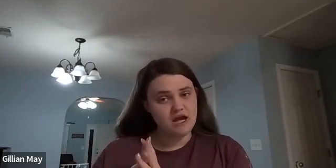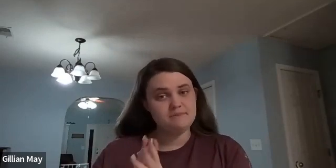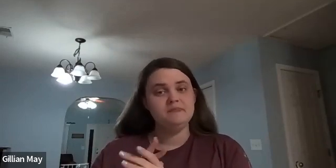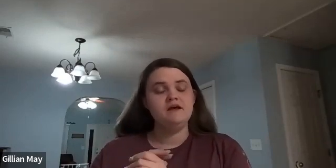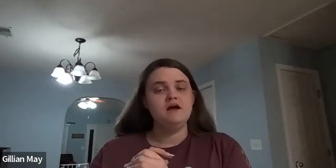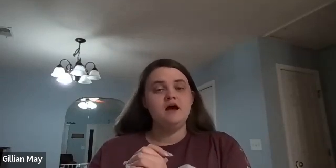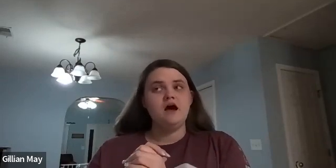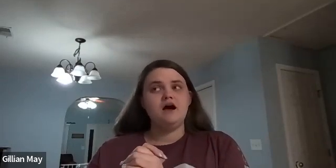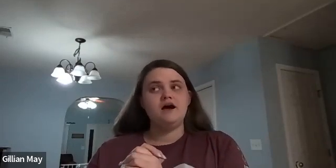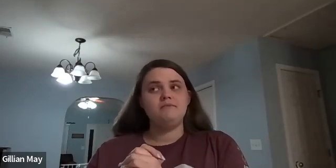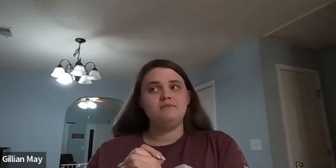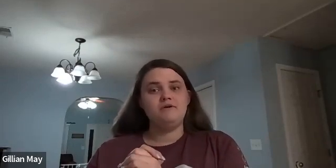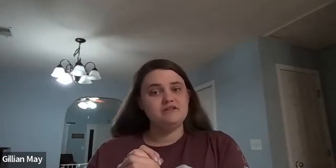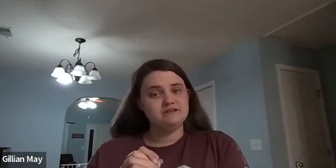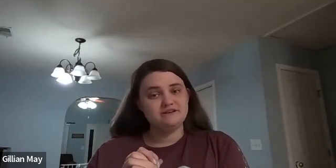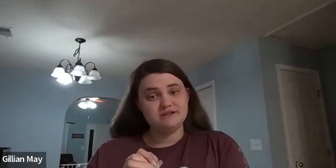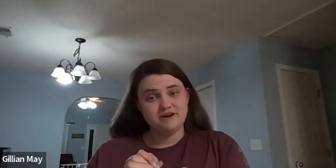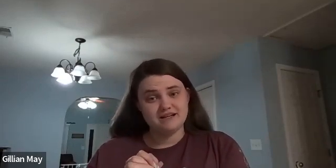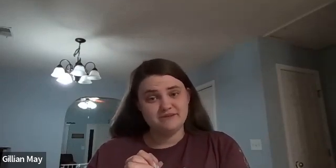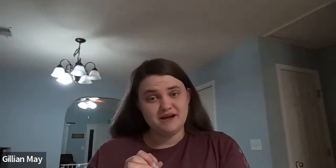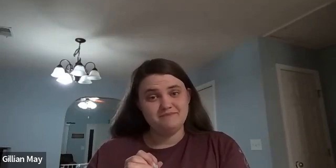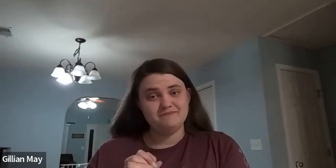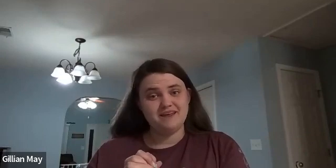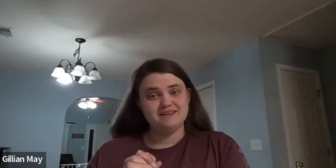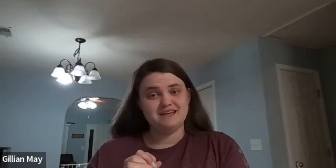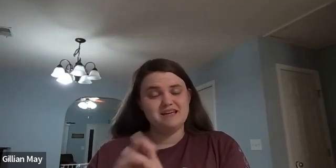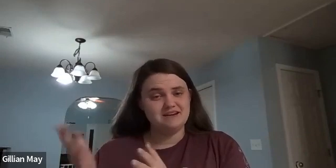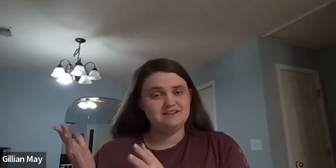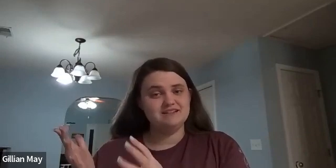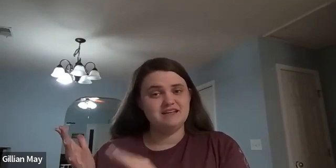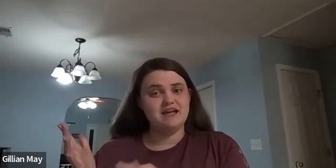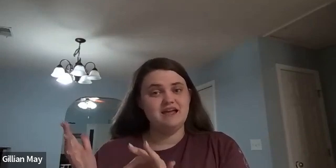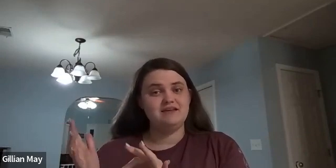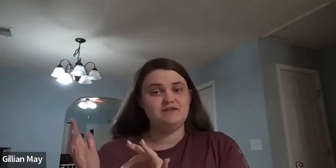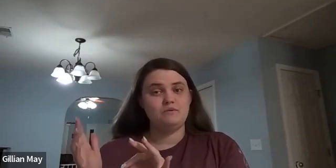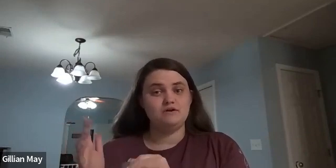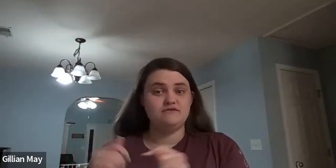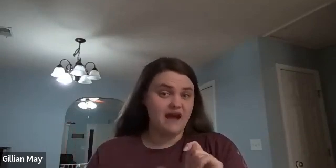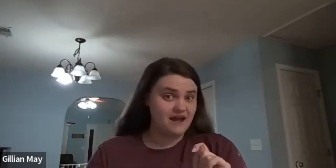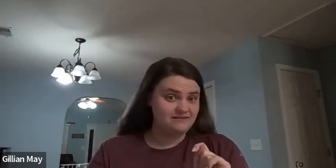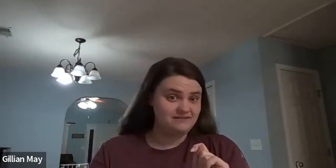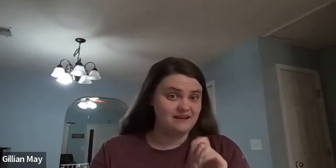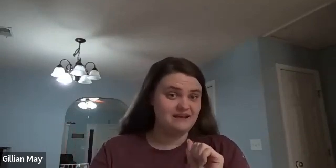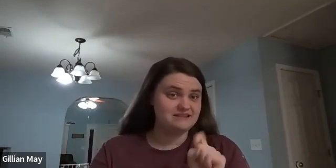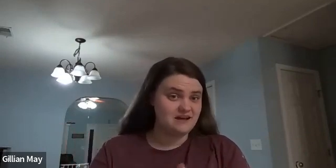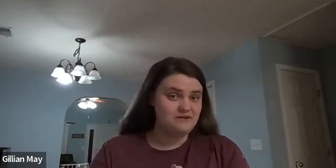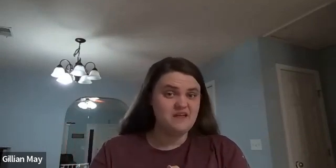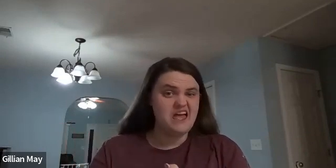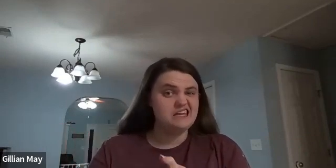describe. One of the ones that always cracks me up is that technically saying the word fat in ASL is